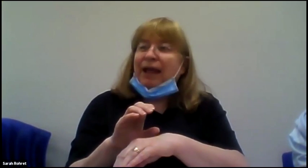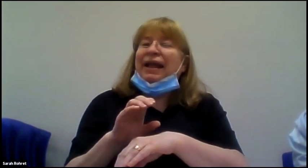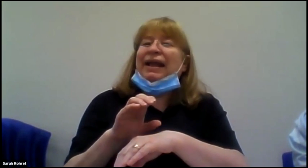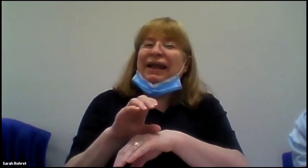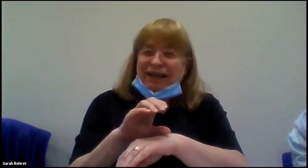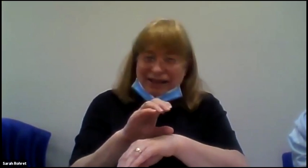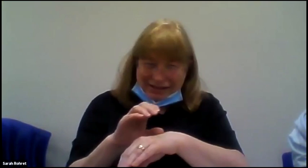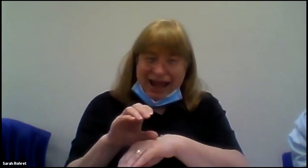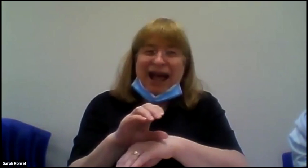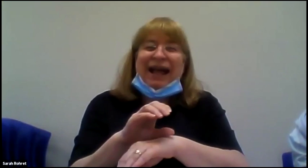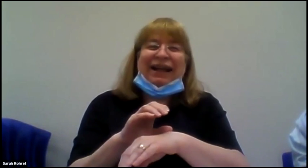chocolate.